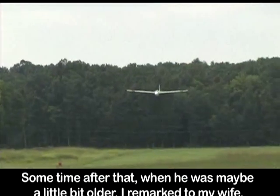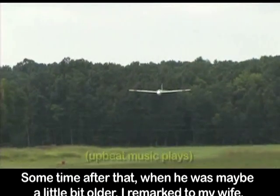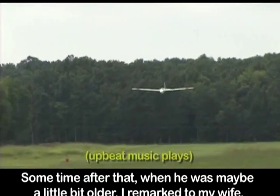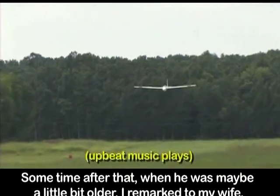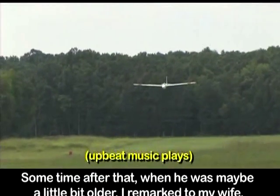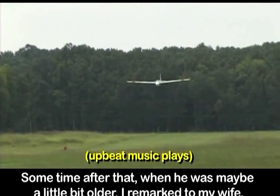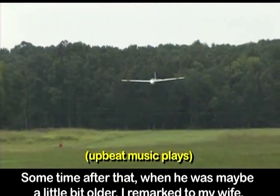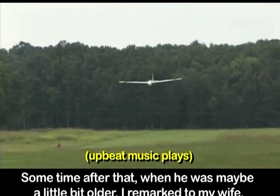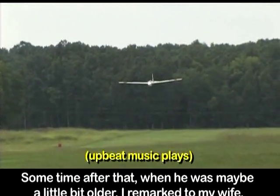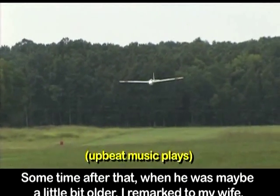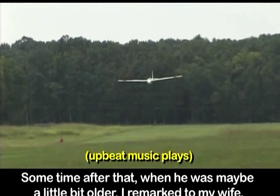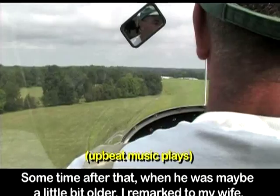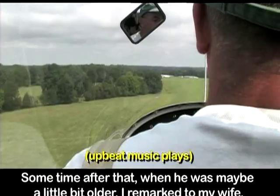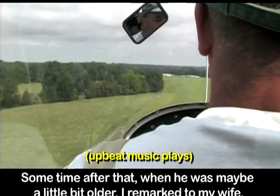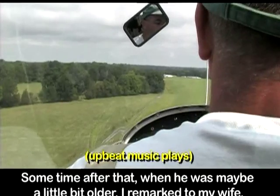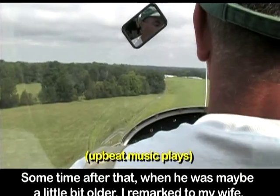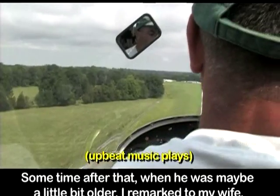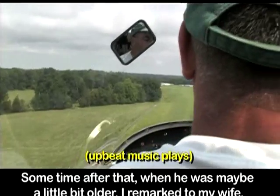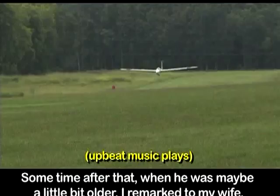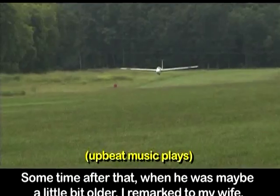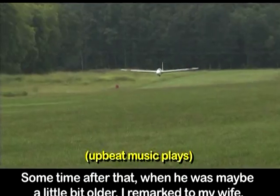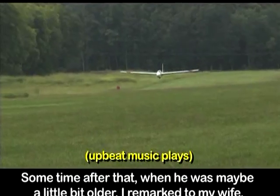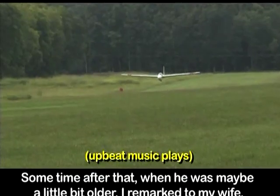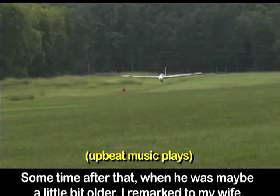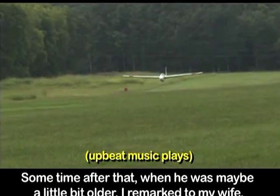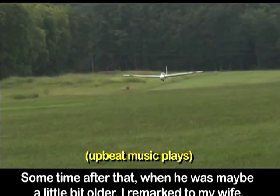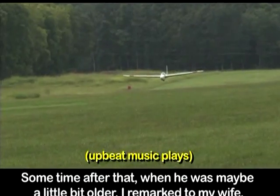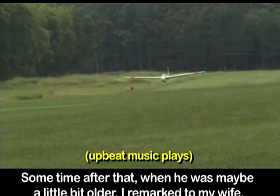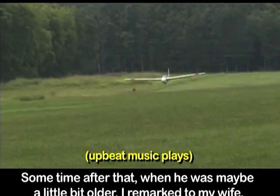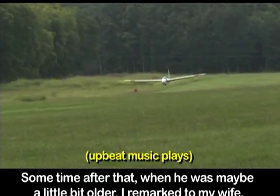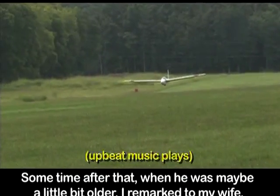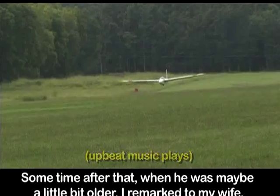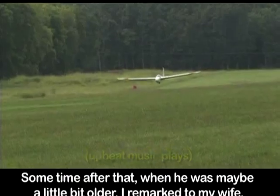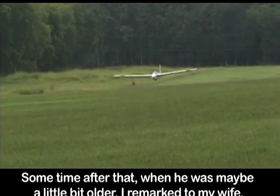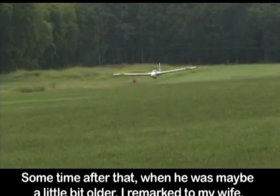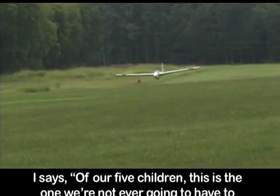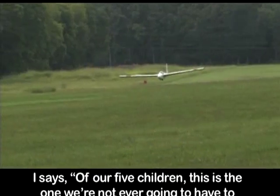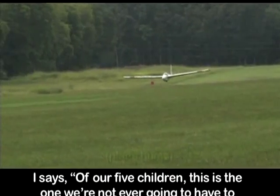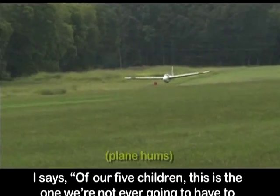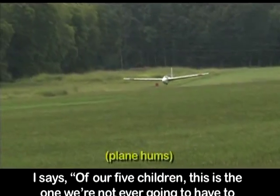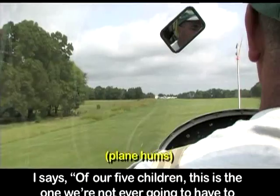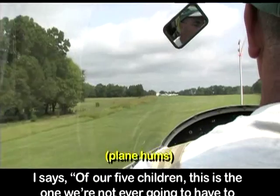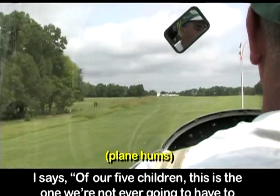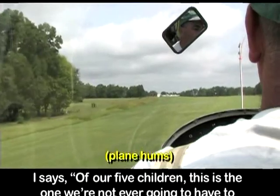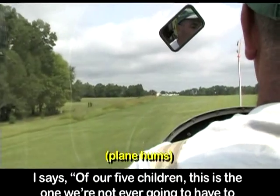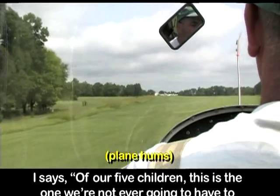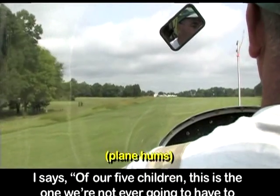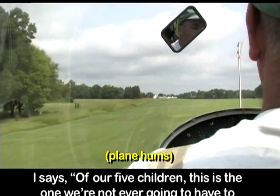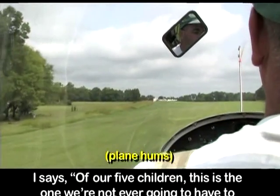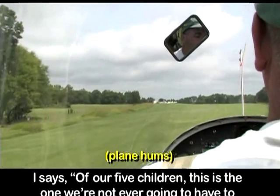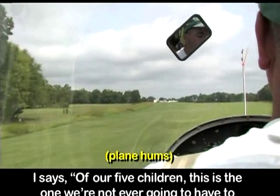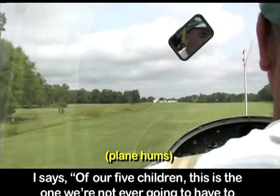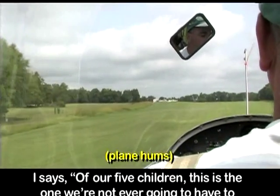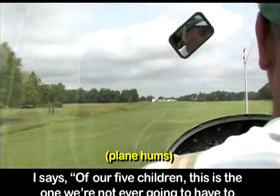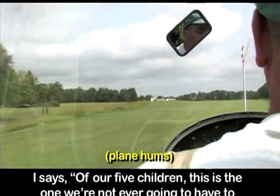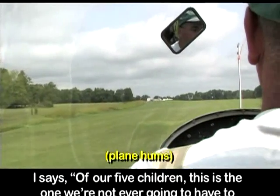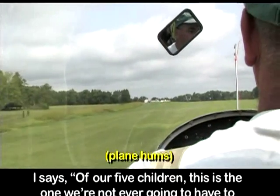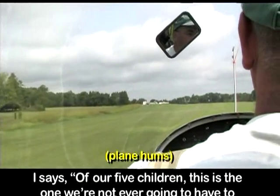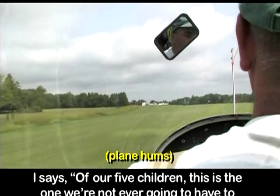Sometime after that, when he's maybe a little bit older, I remarked to my wife, I says, of our five children, this is